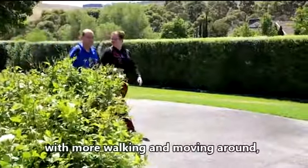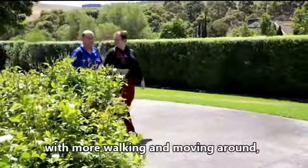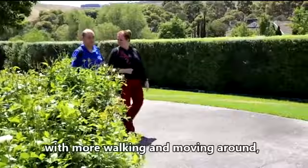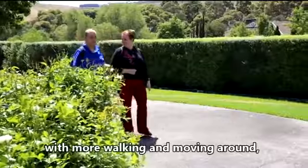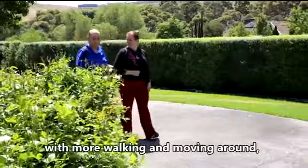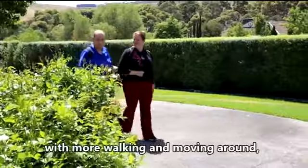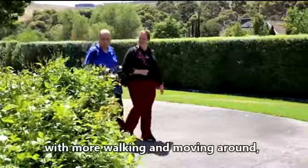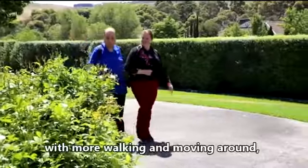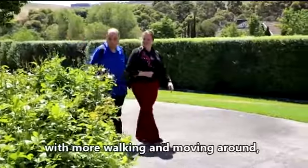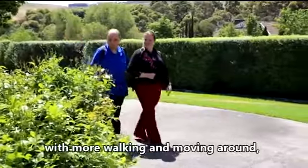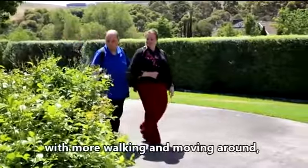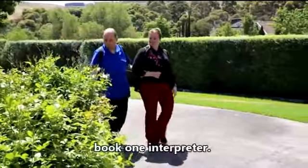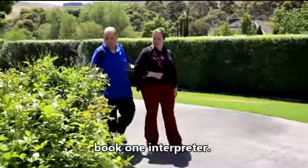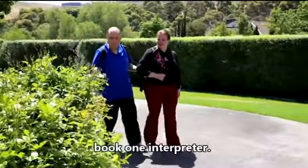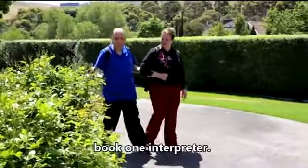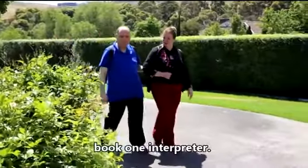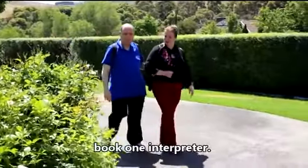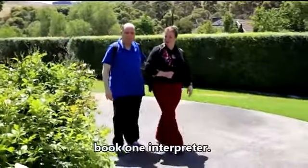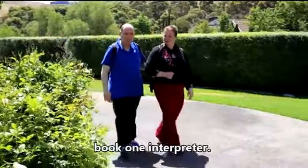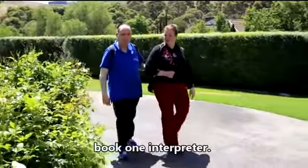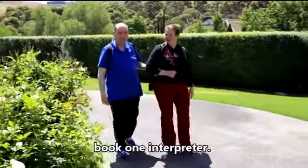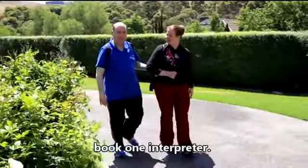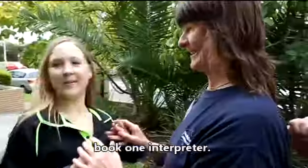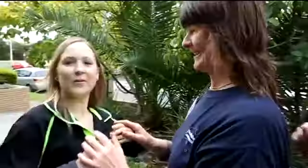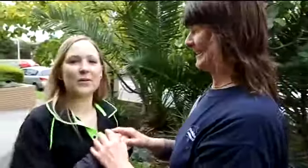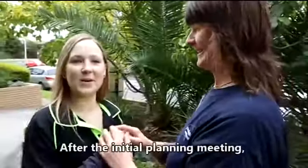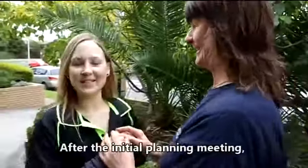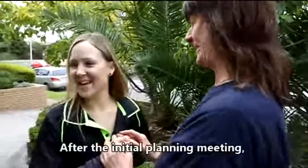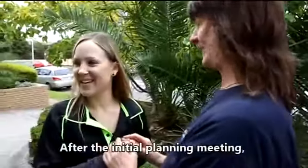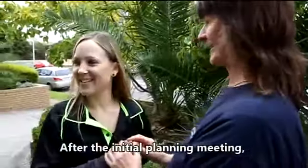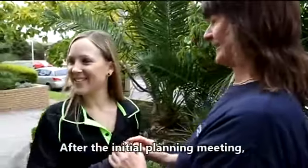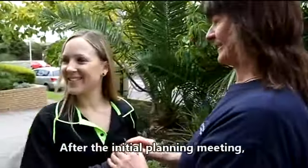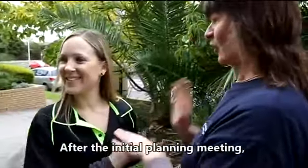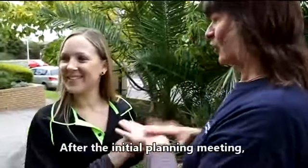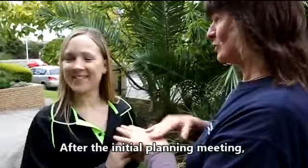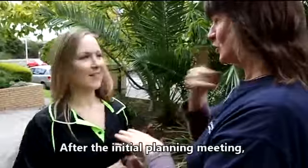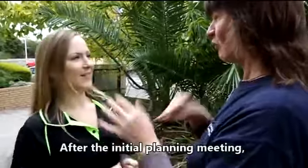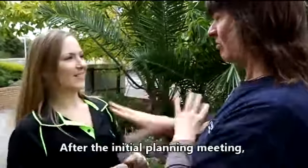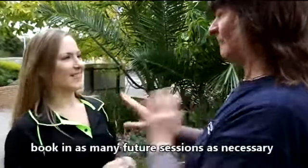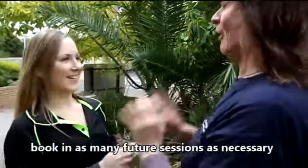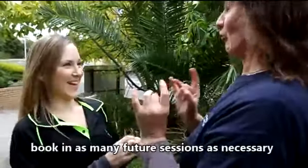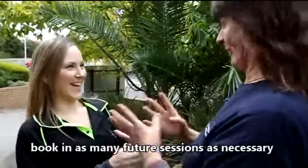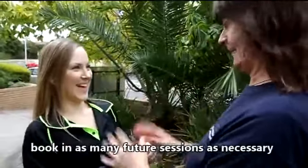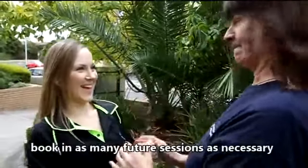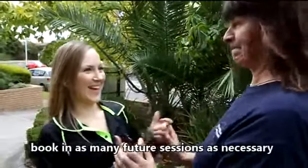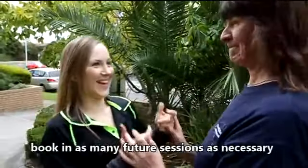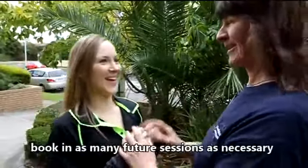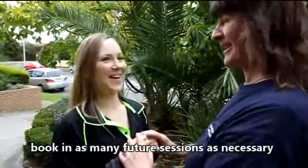walking and moving around, book 1 interpreter. After the initial planning meeting, book in as many future sessions